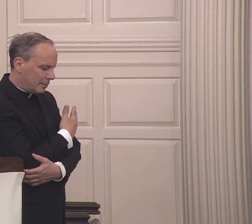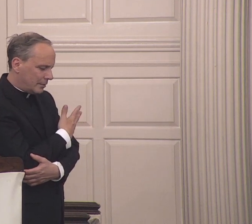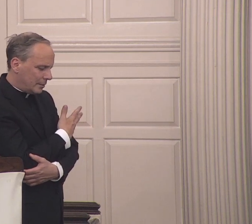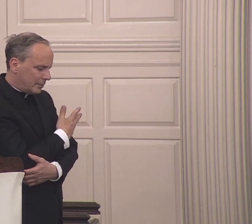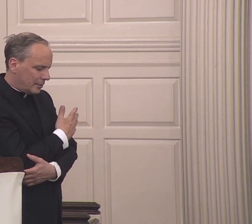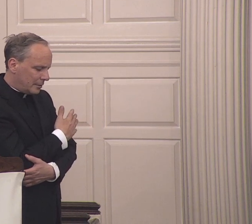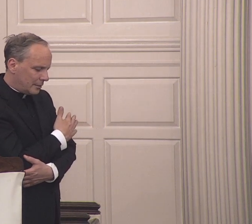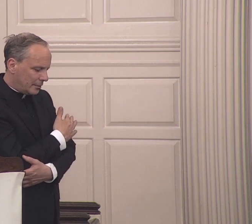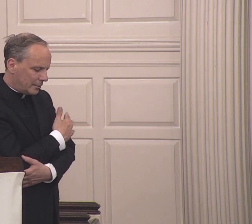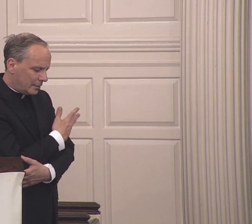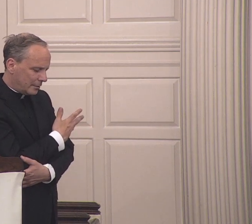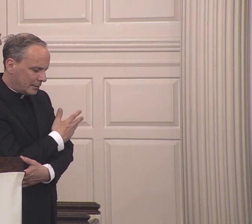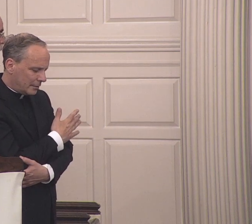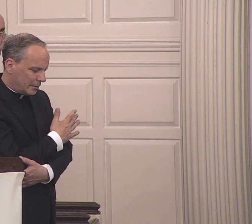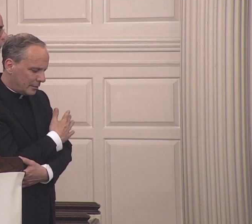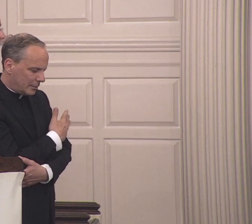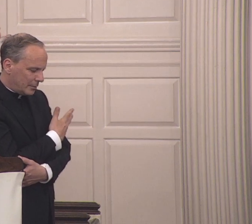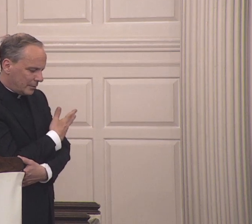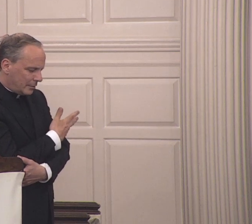omnis